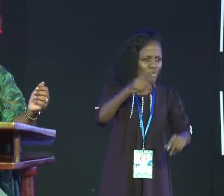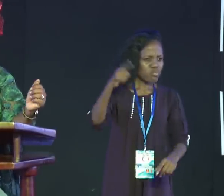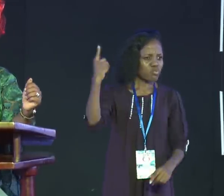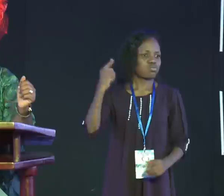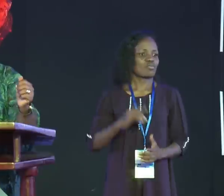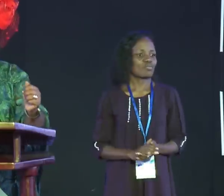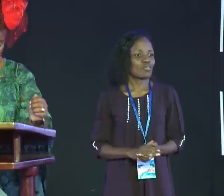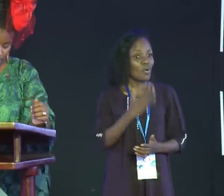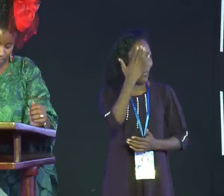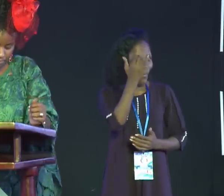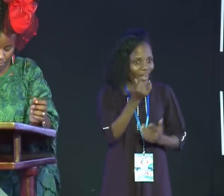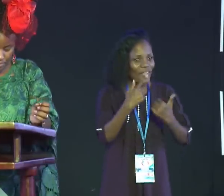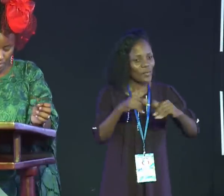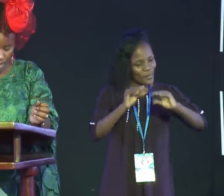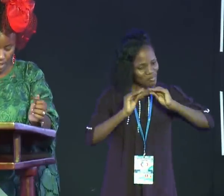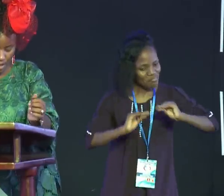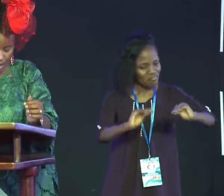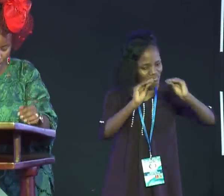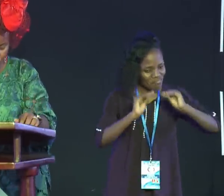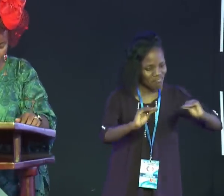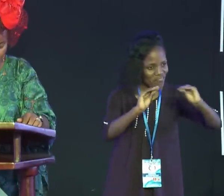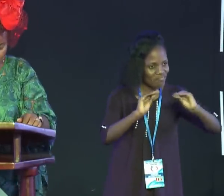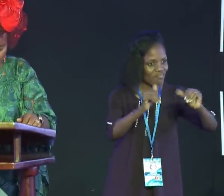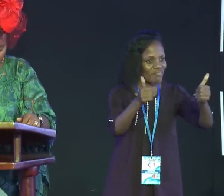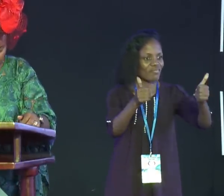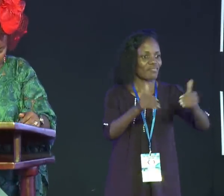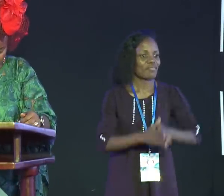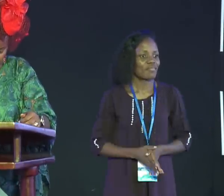Kubanga tubasomeseza. Because we've well educated them.